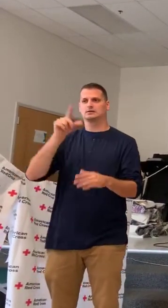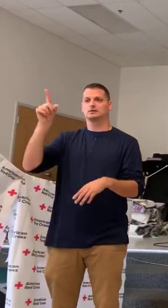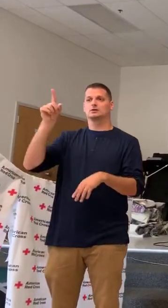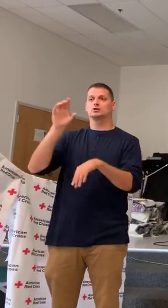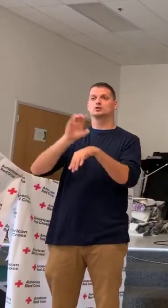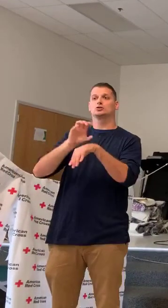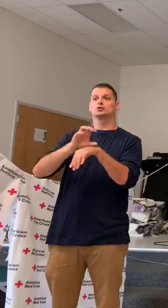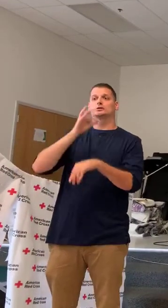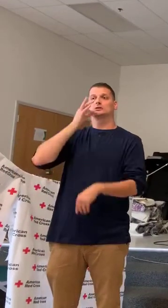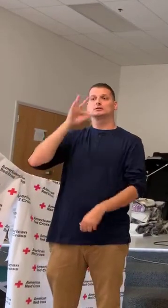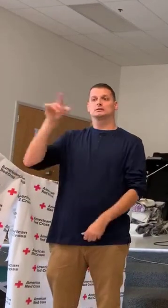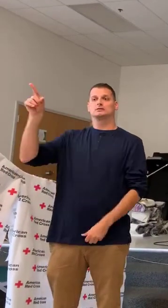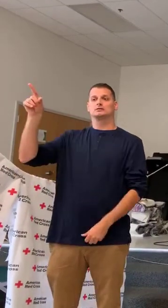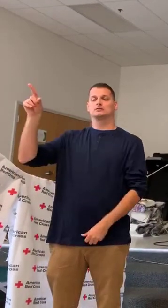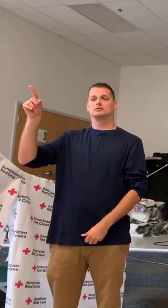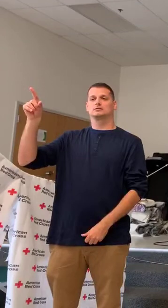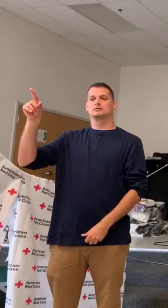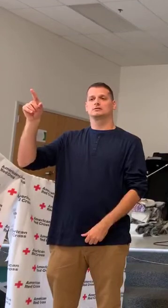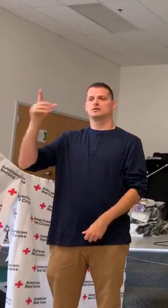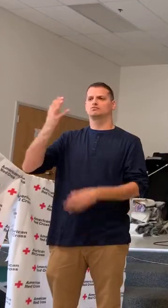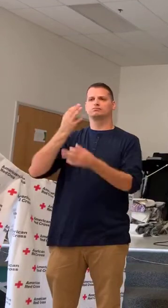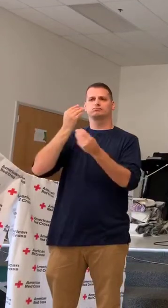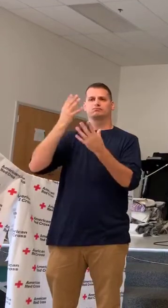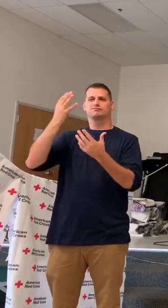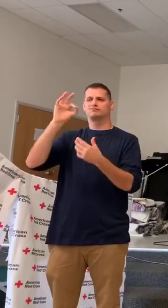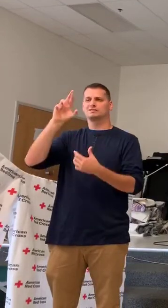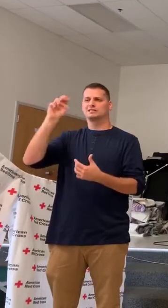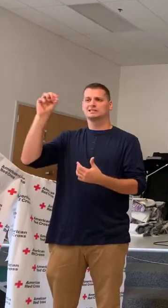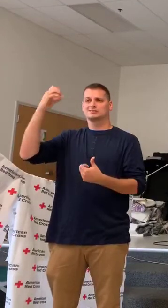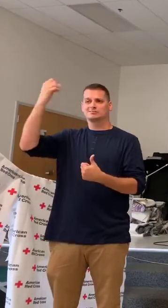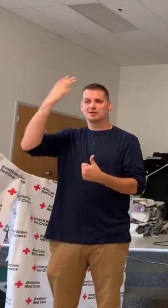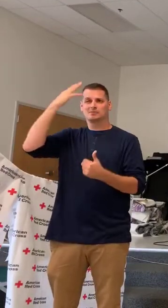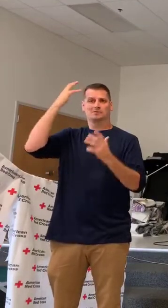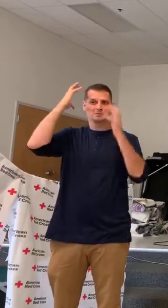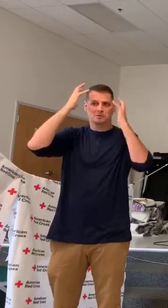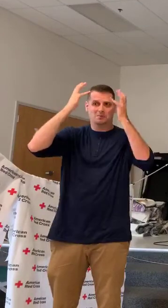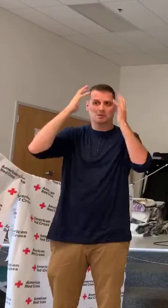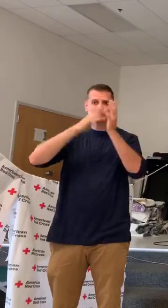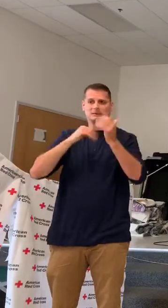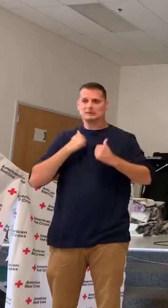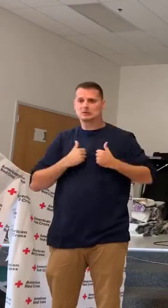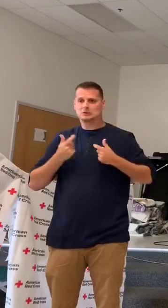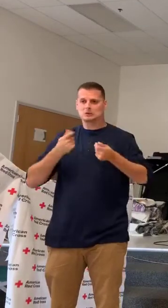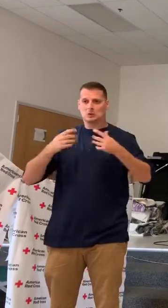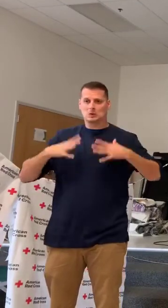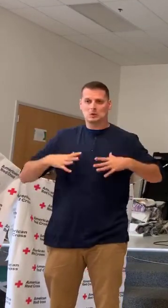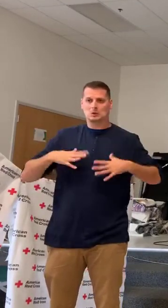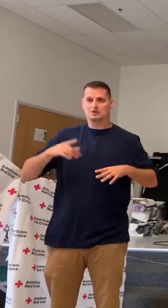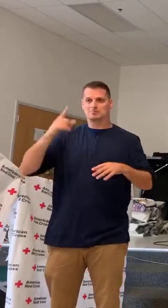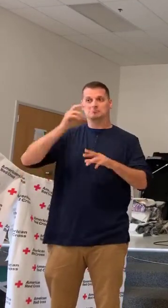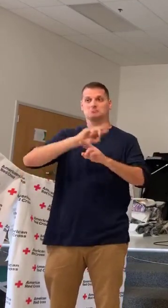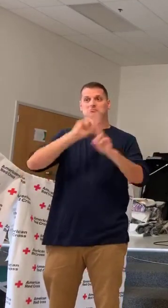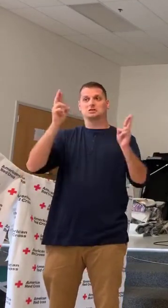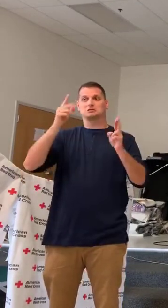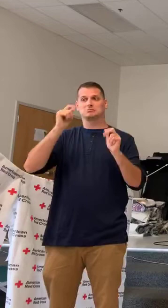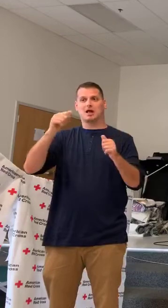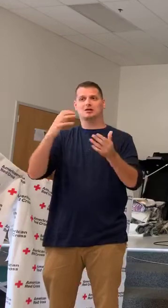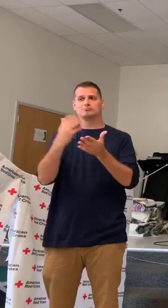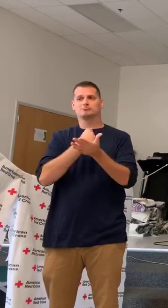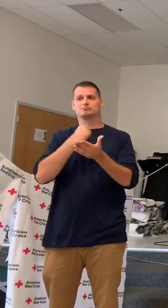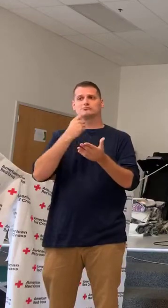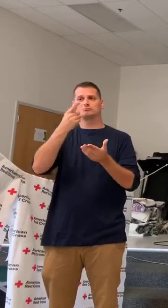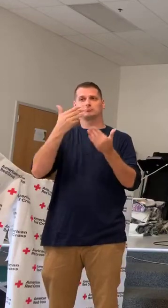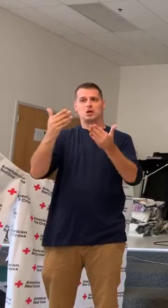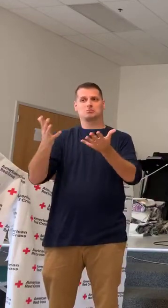here, hot showers and other needs that you might have in the community. If you're not here, come on in and use the facilities here, and that's for